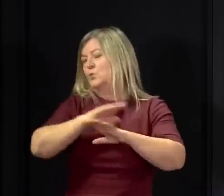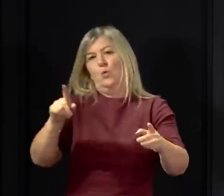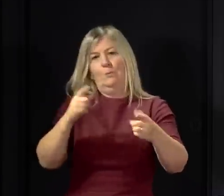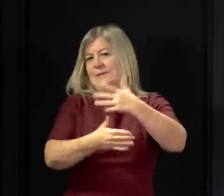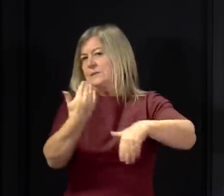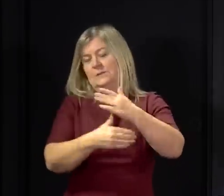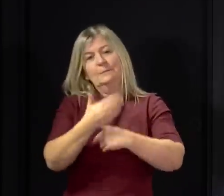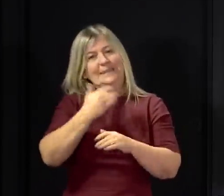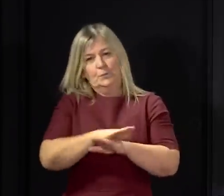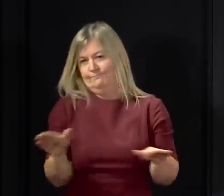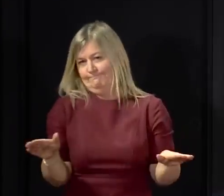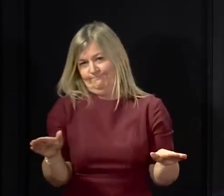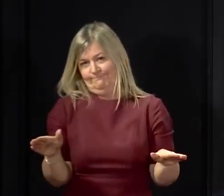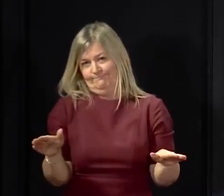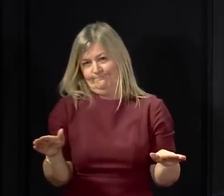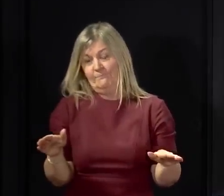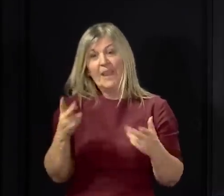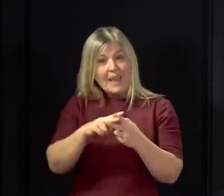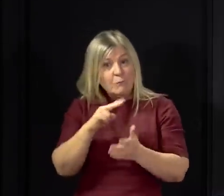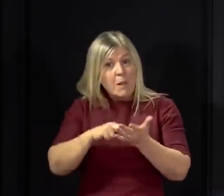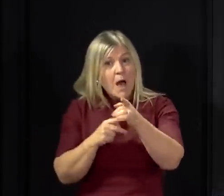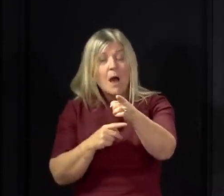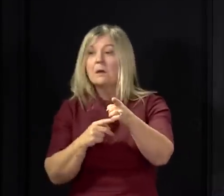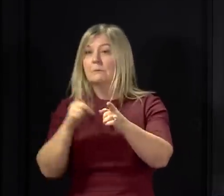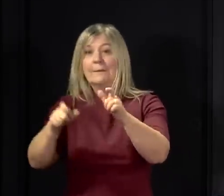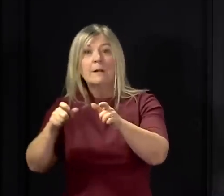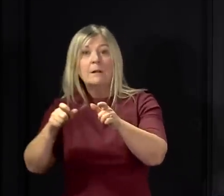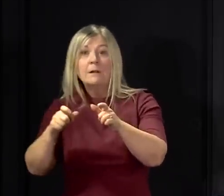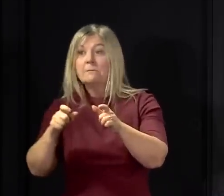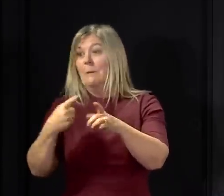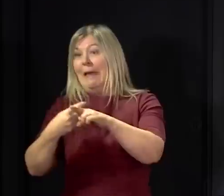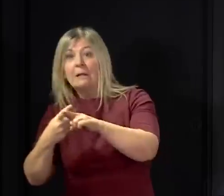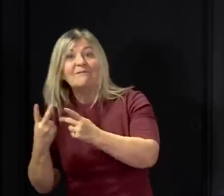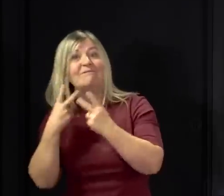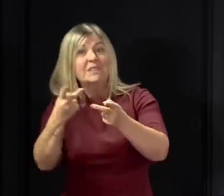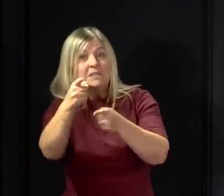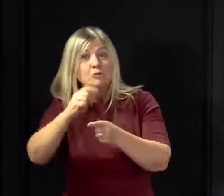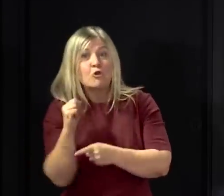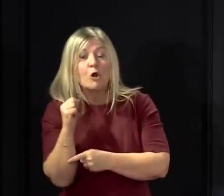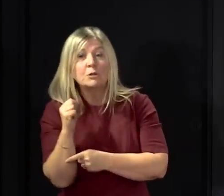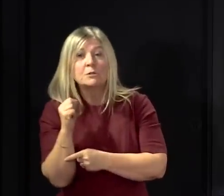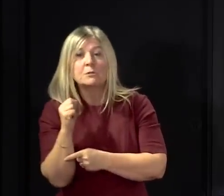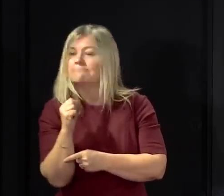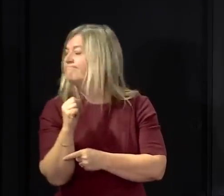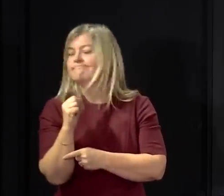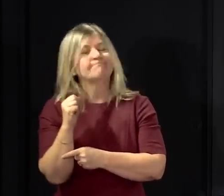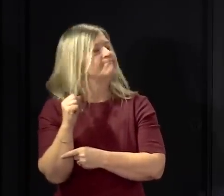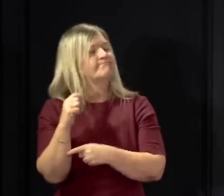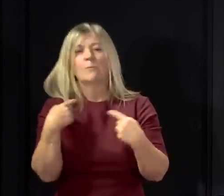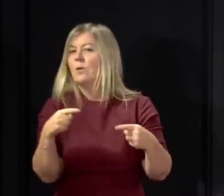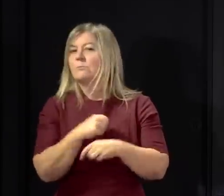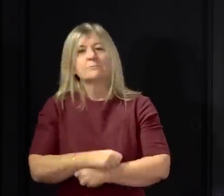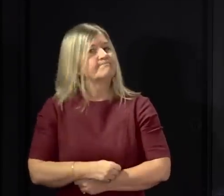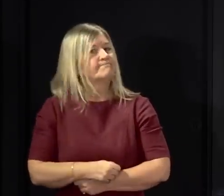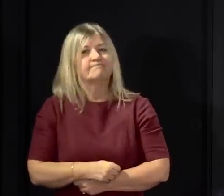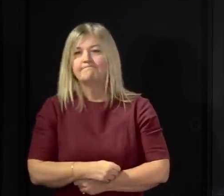avoid it. If you had people travelling to join you for Christmas from elsewhere in the UK, that will no longer be permitted.